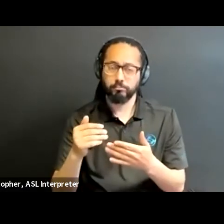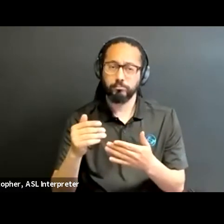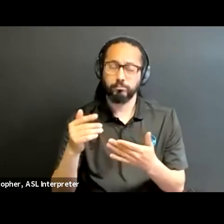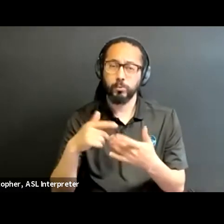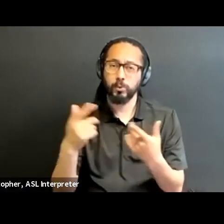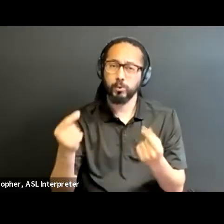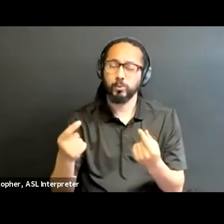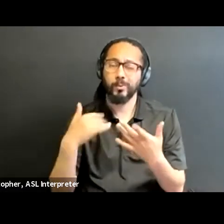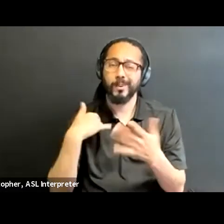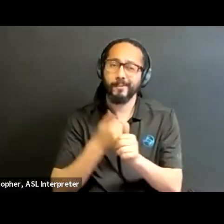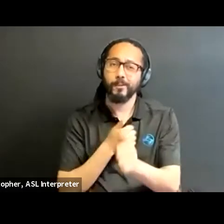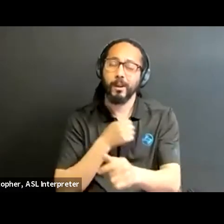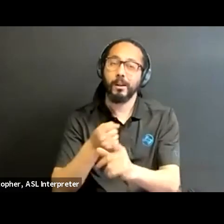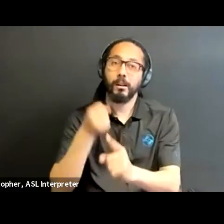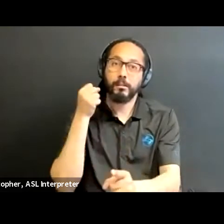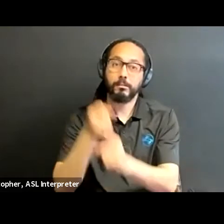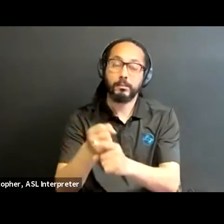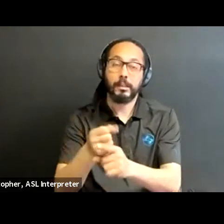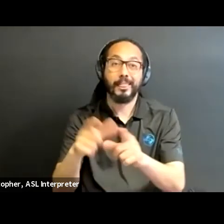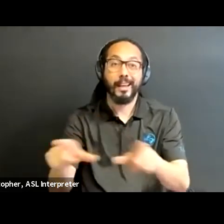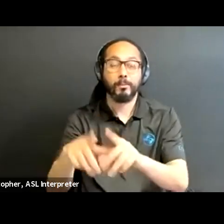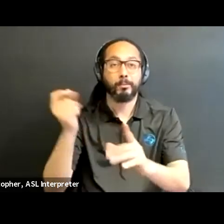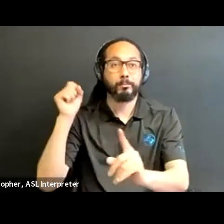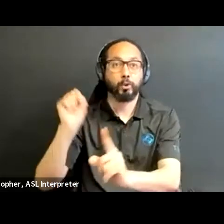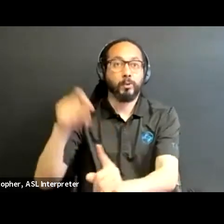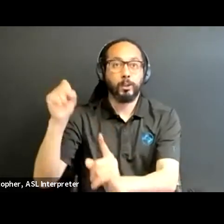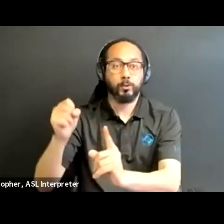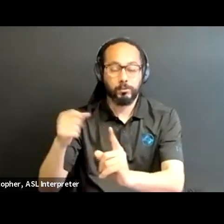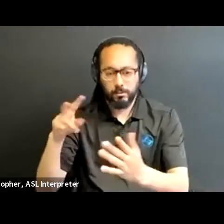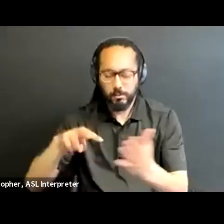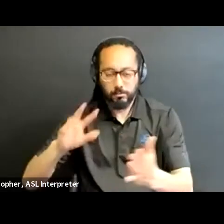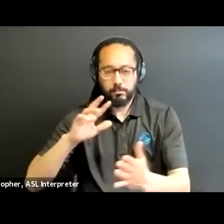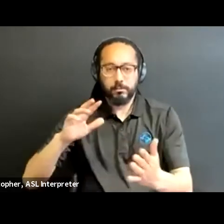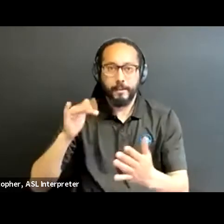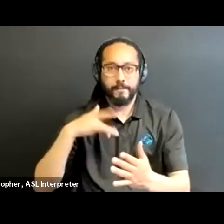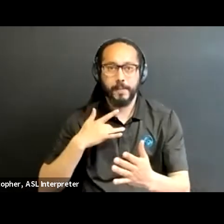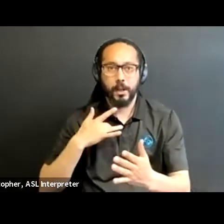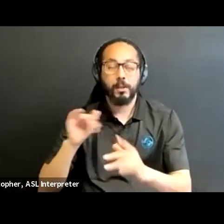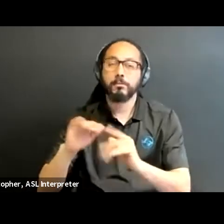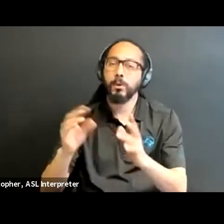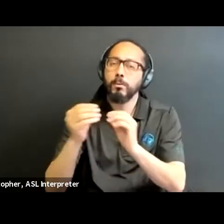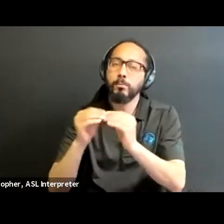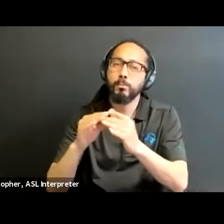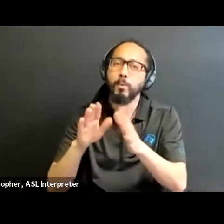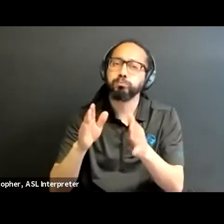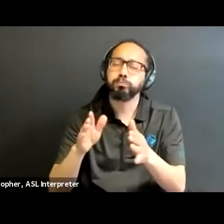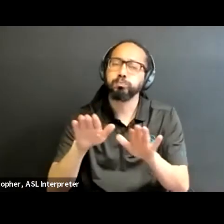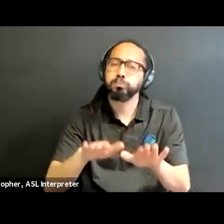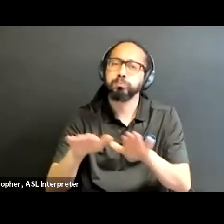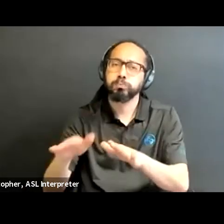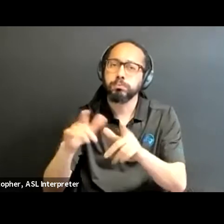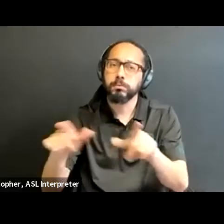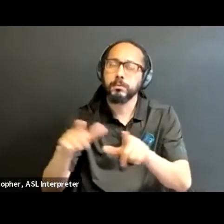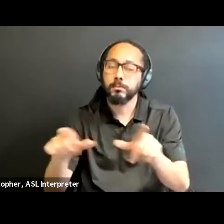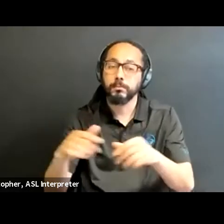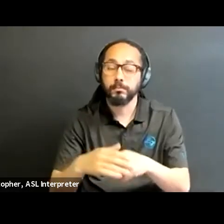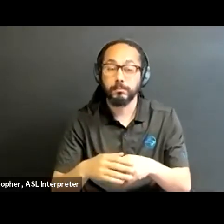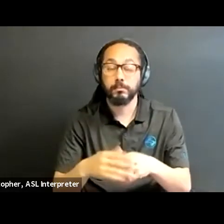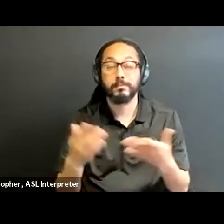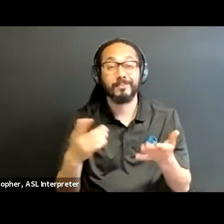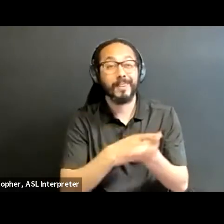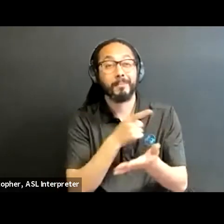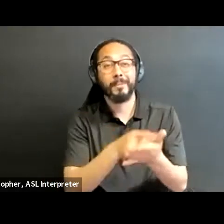avoid language that might be triggering, but also, though in academic work and community service work, we often don't shy